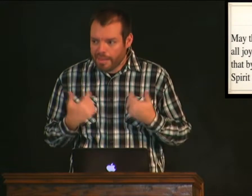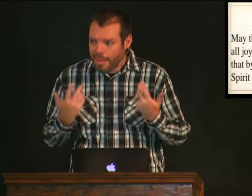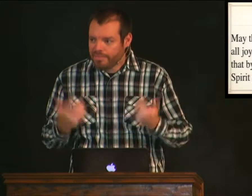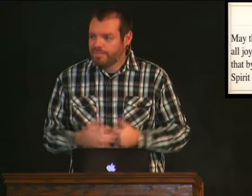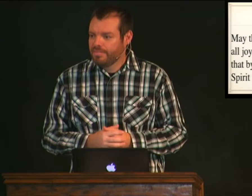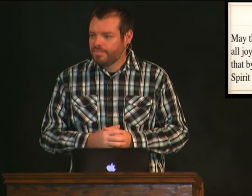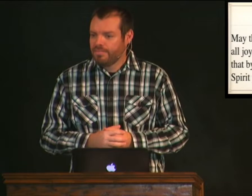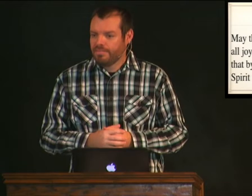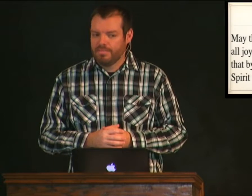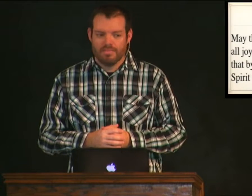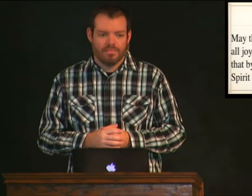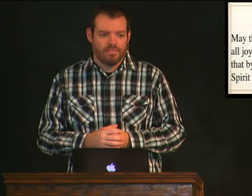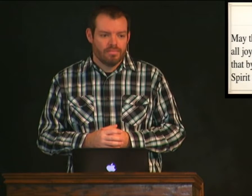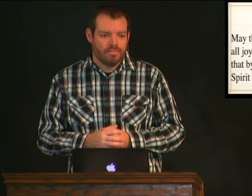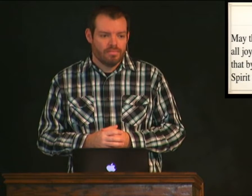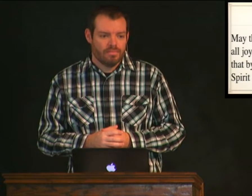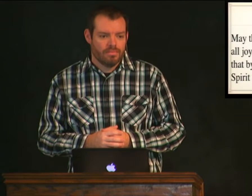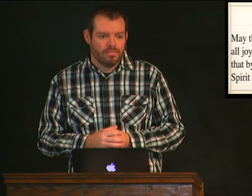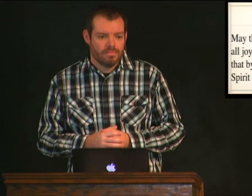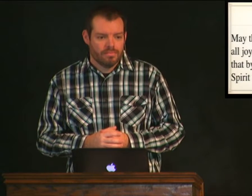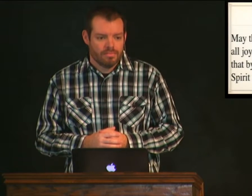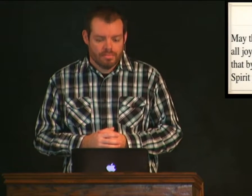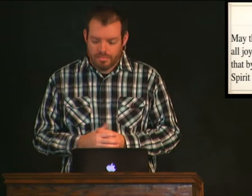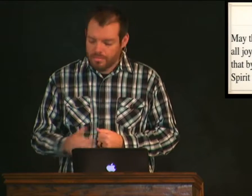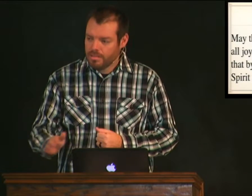gives you life.